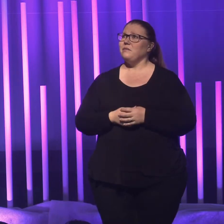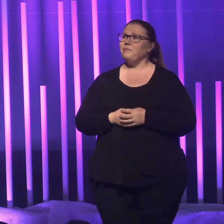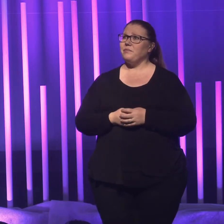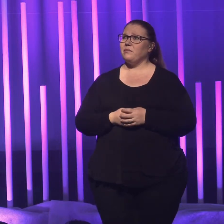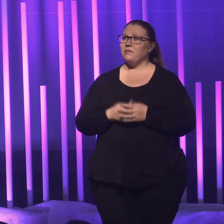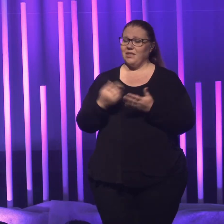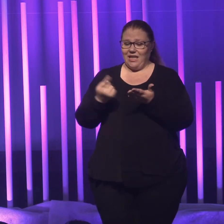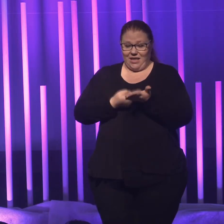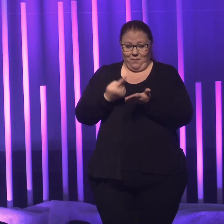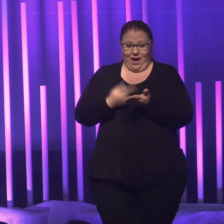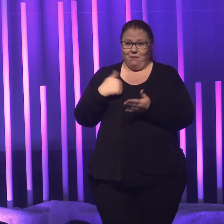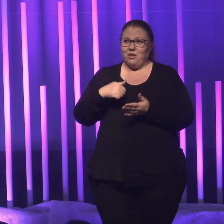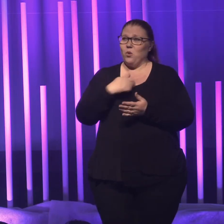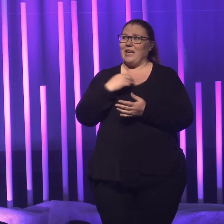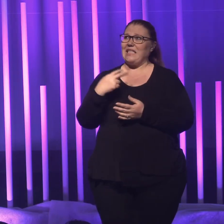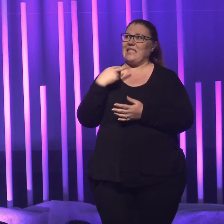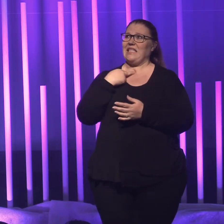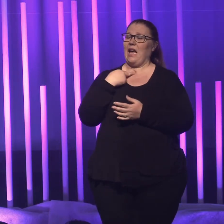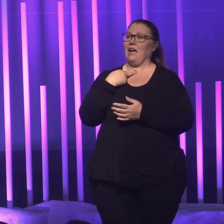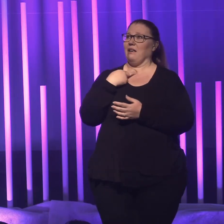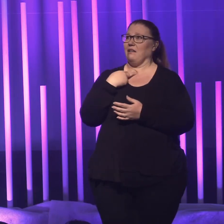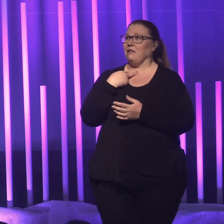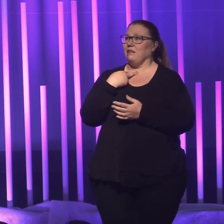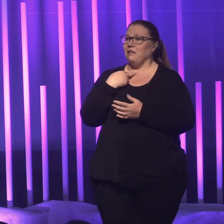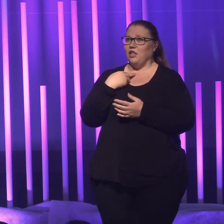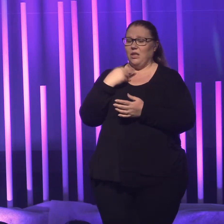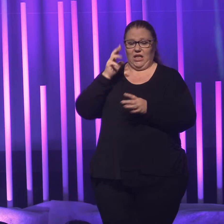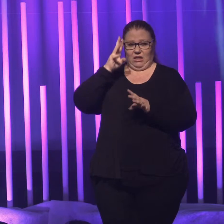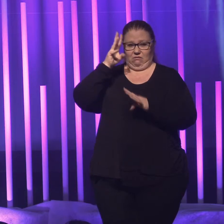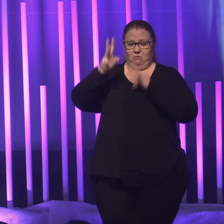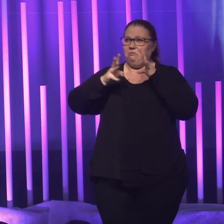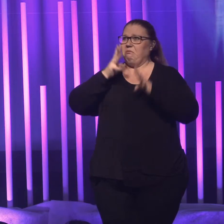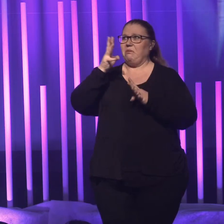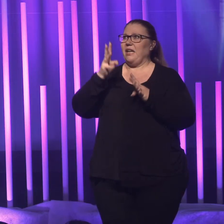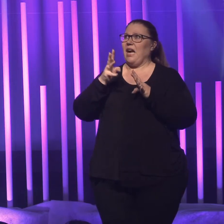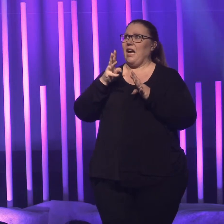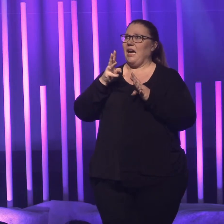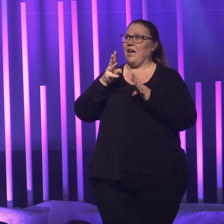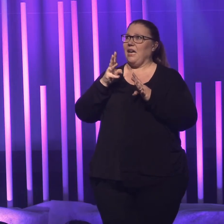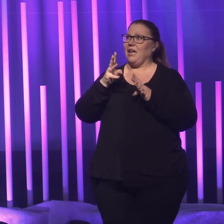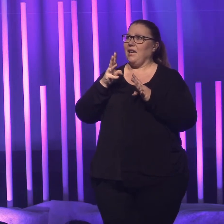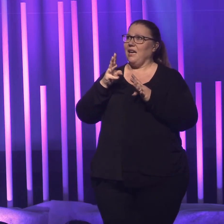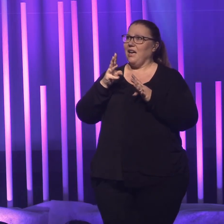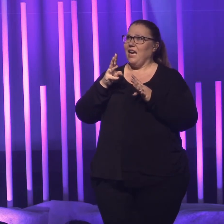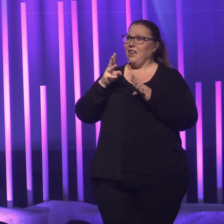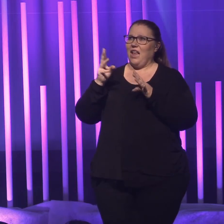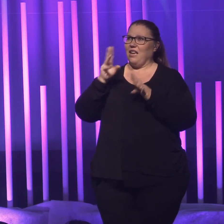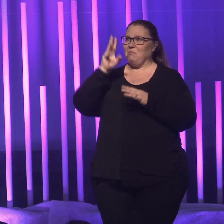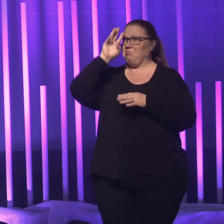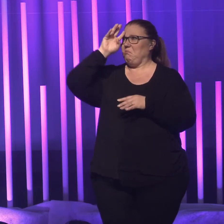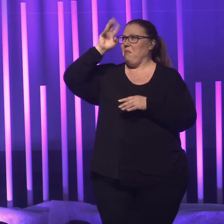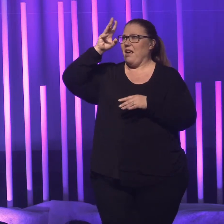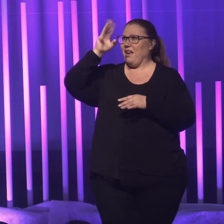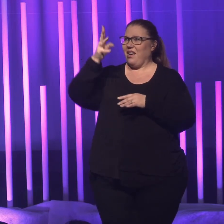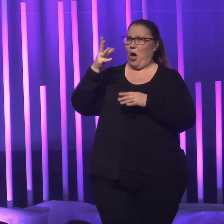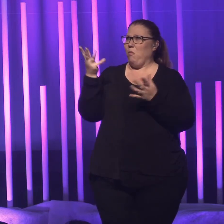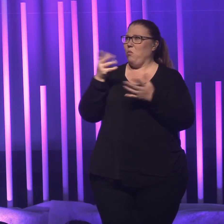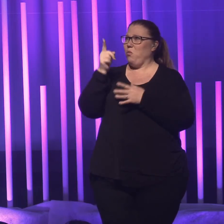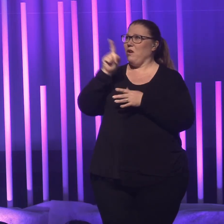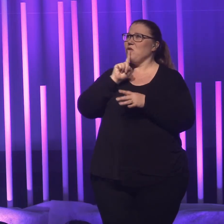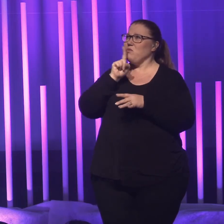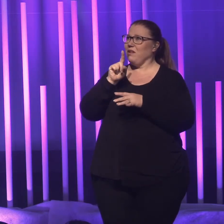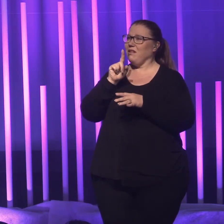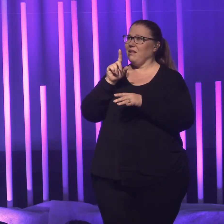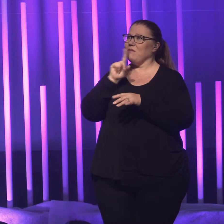And sometimes we get caught into this trap of creating you in our image, creating the divine in what